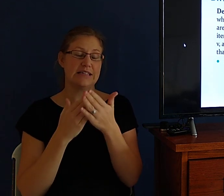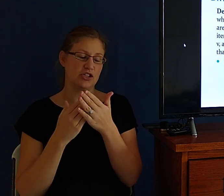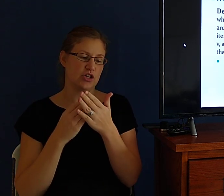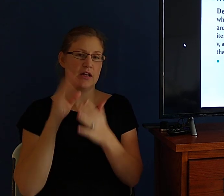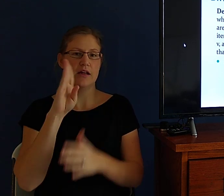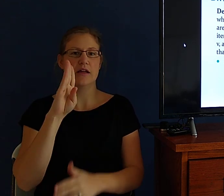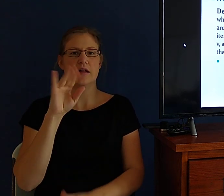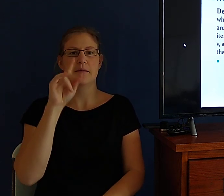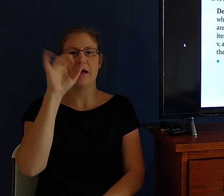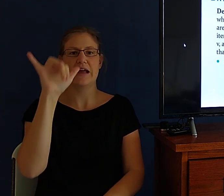tree,